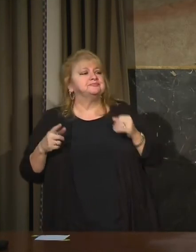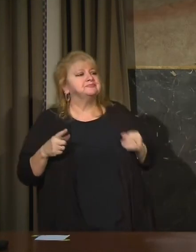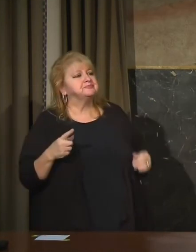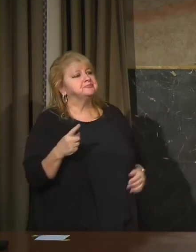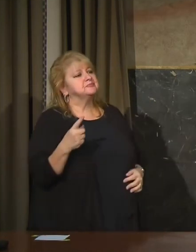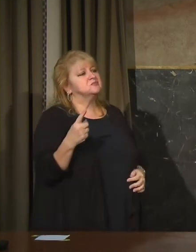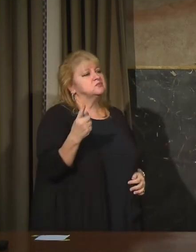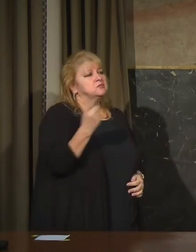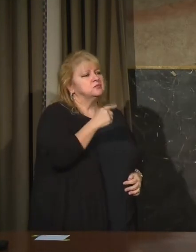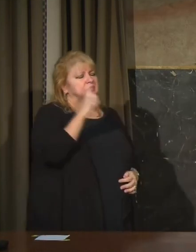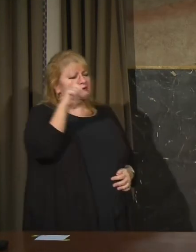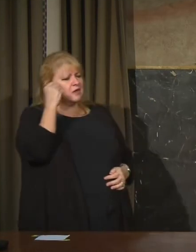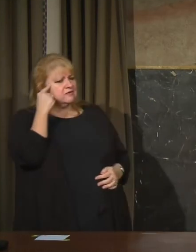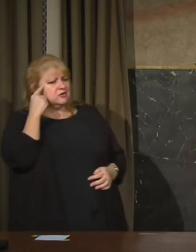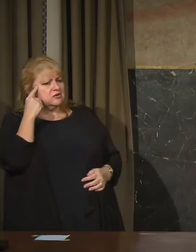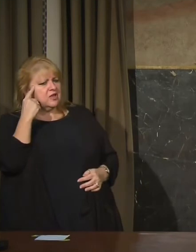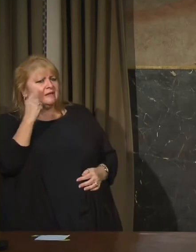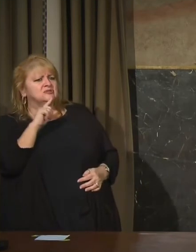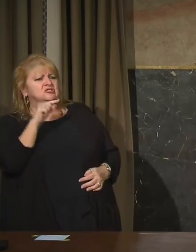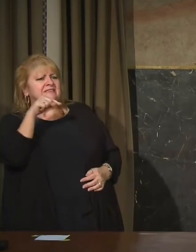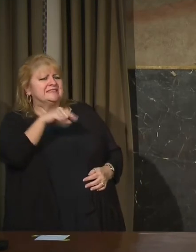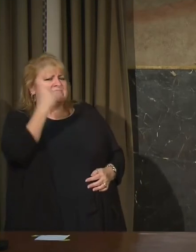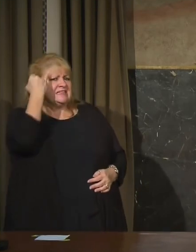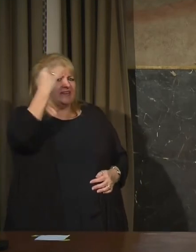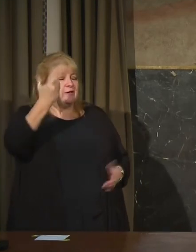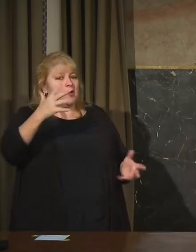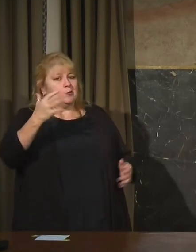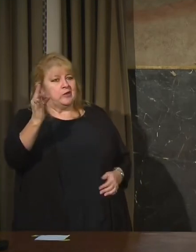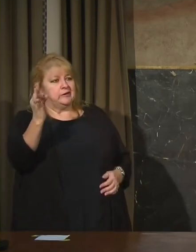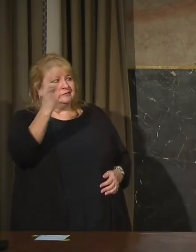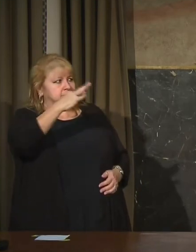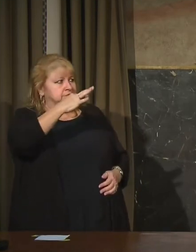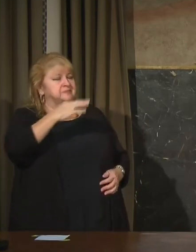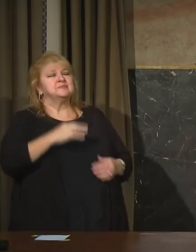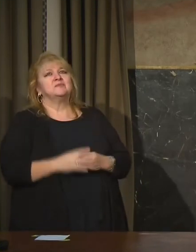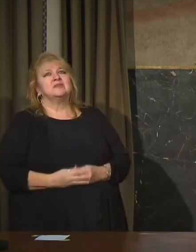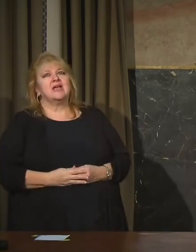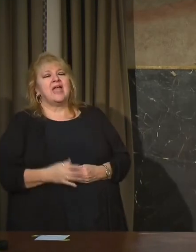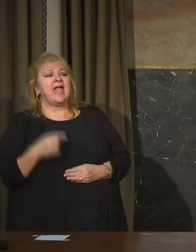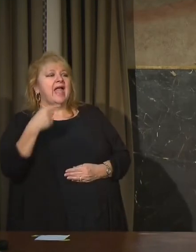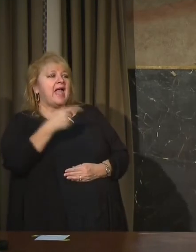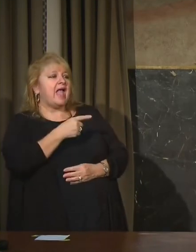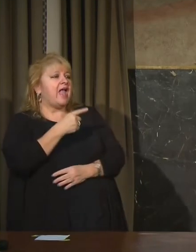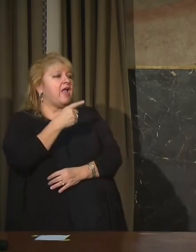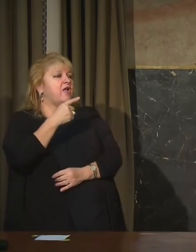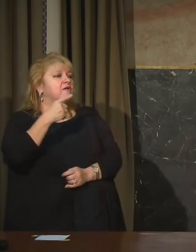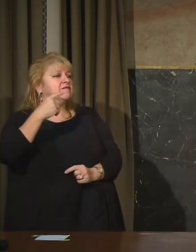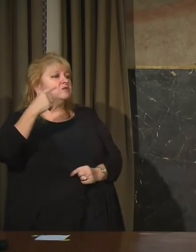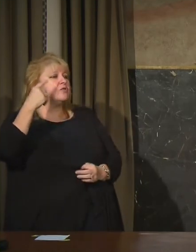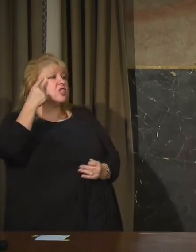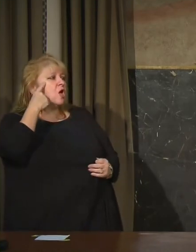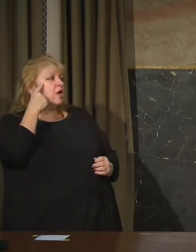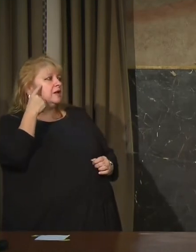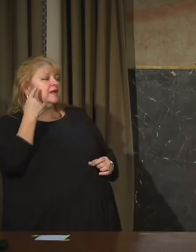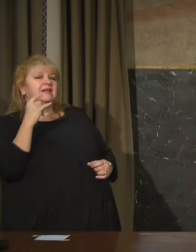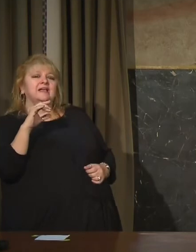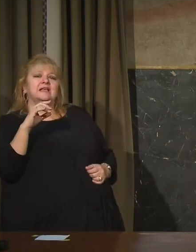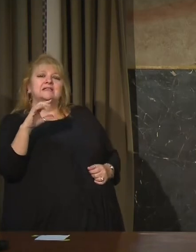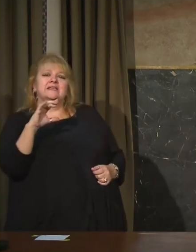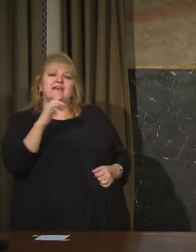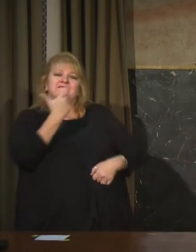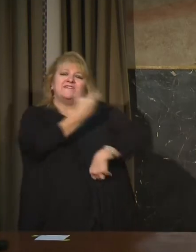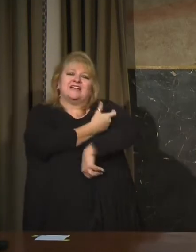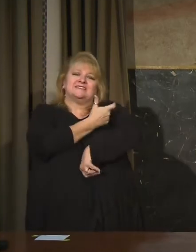but have you thought of having someone who is sort of like, for lack of a better term, of the vaccine czar, like the person who is the